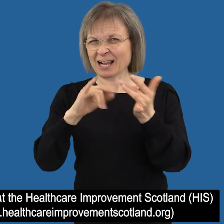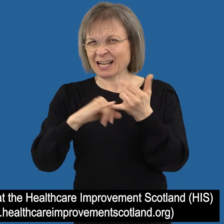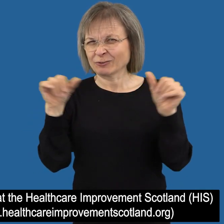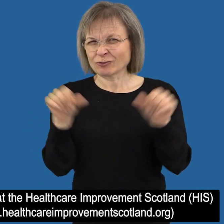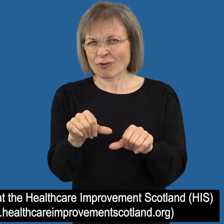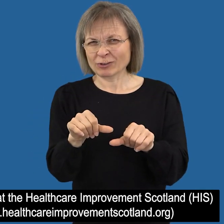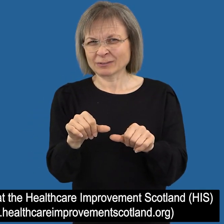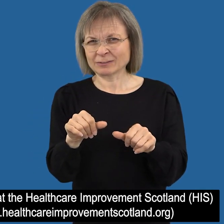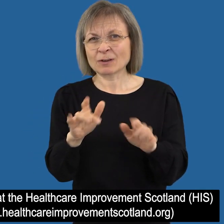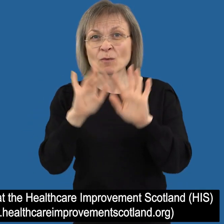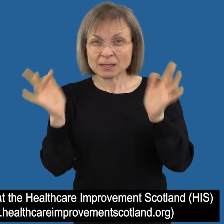(HIS) website,